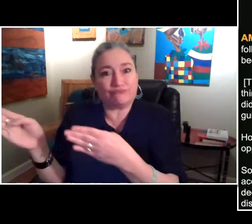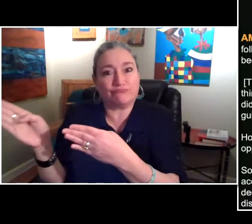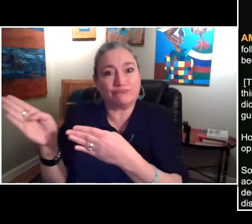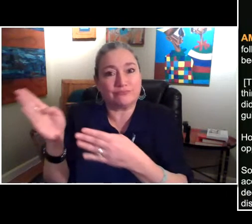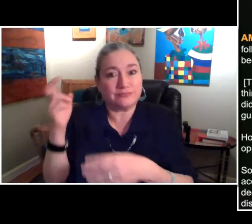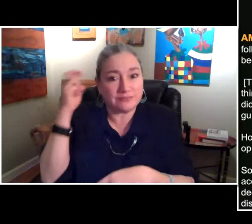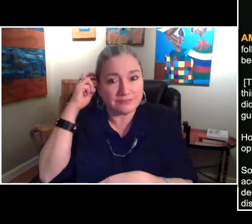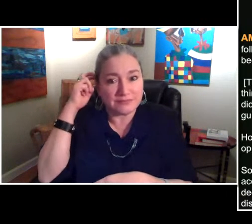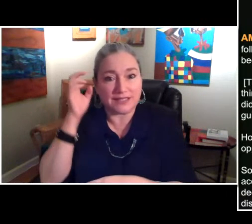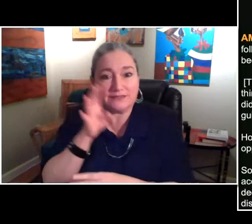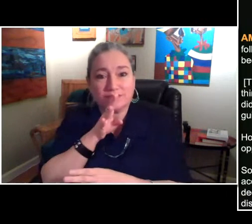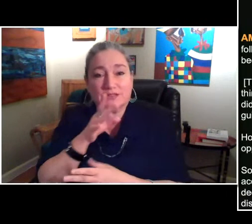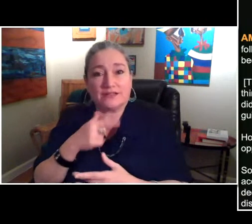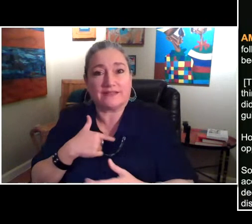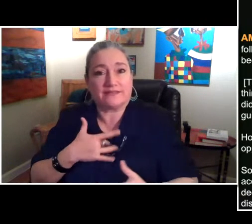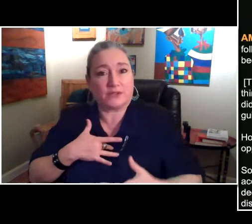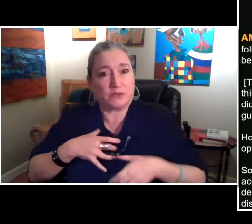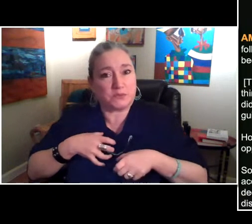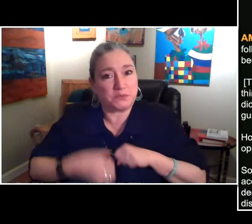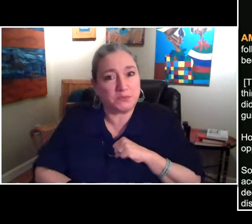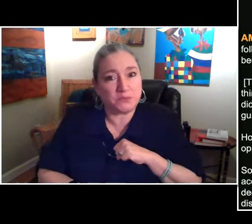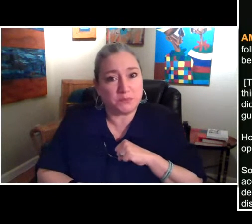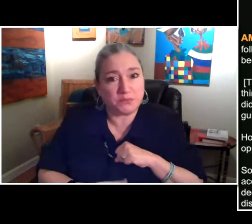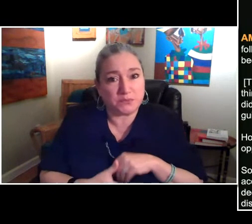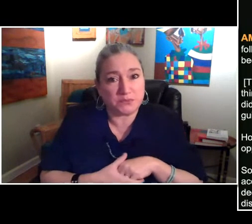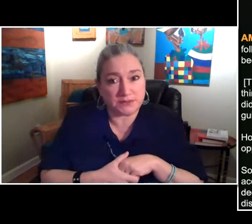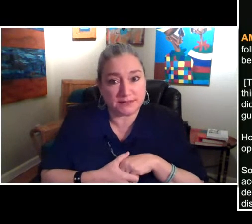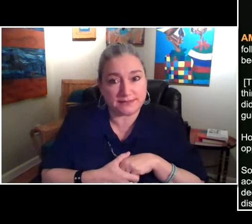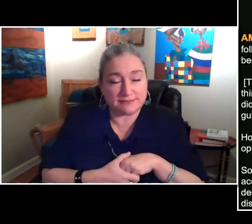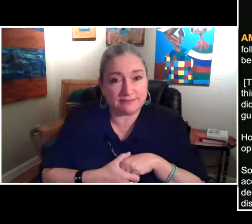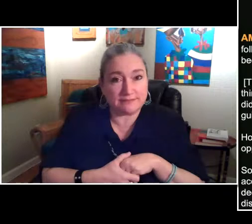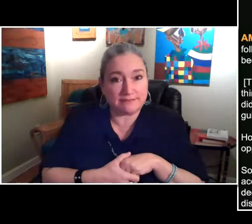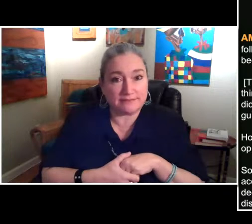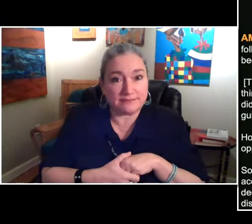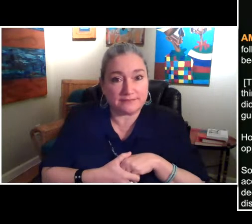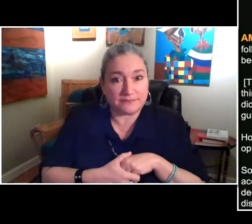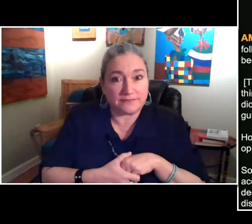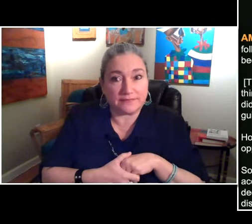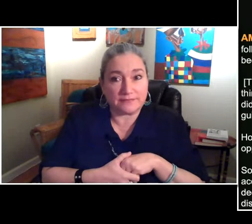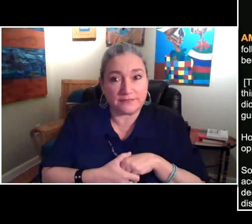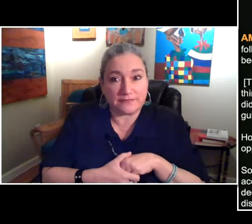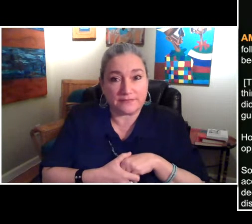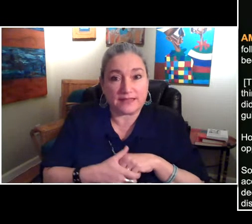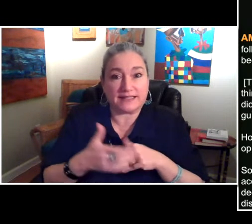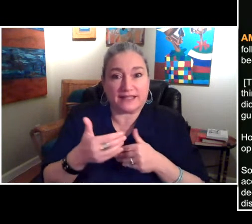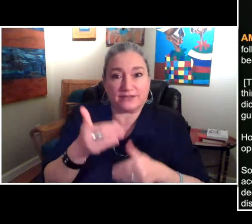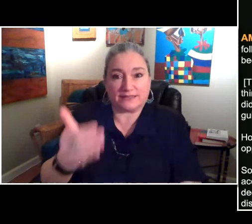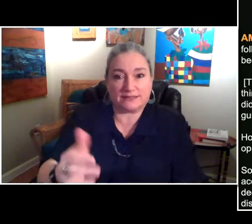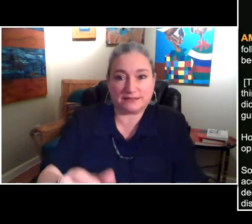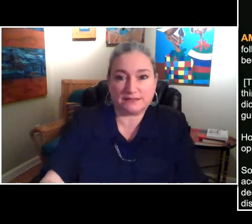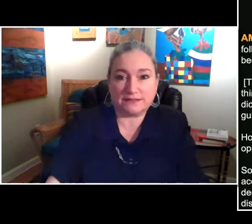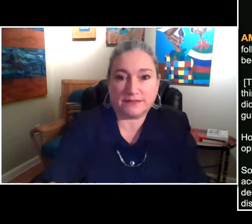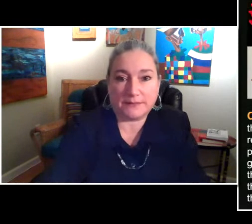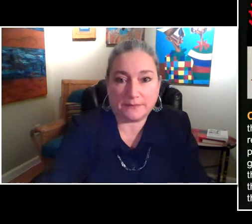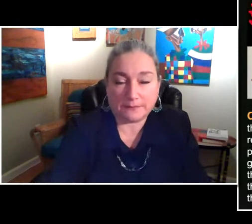yet still they decide to receive cochlear implants. It's extremely disheartening.